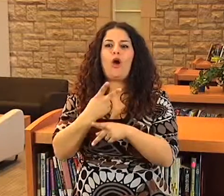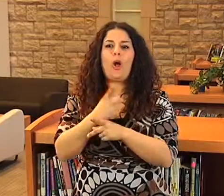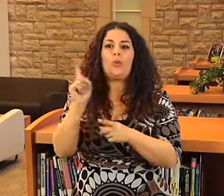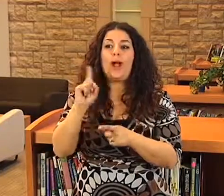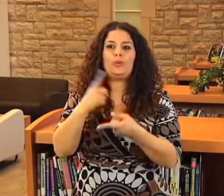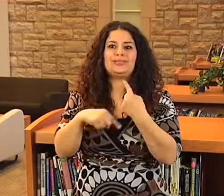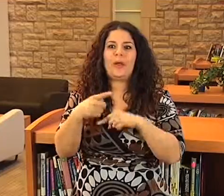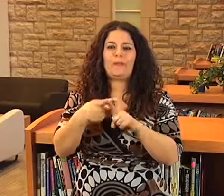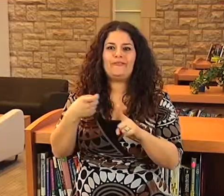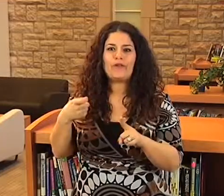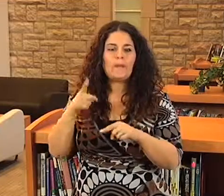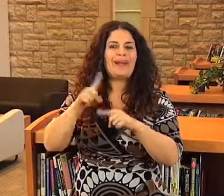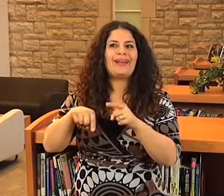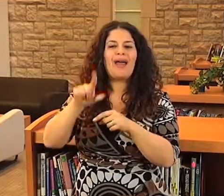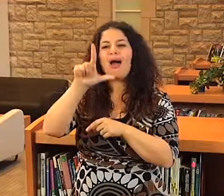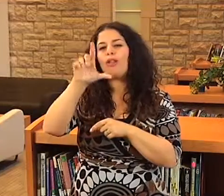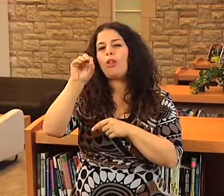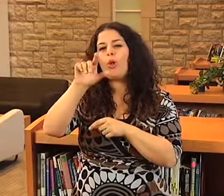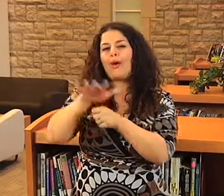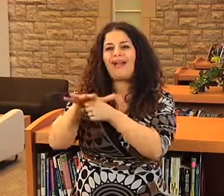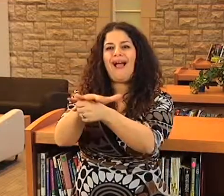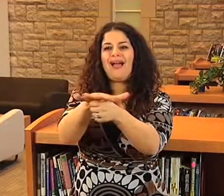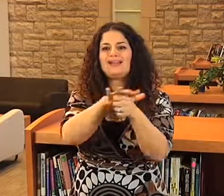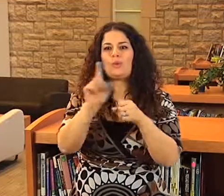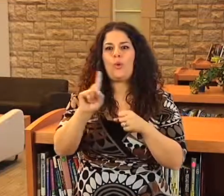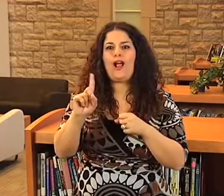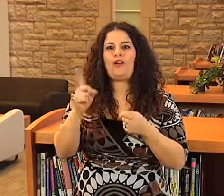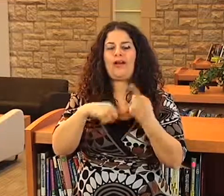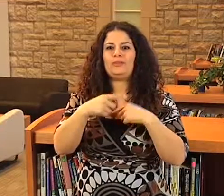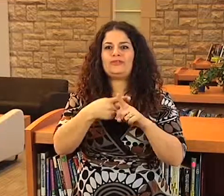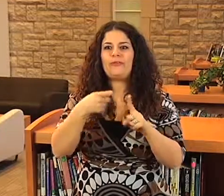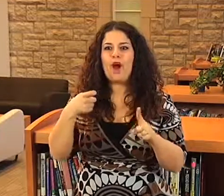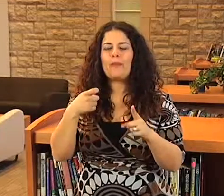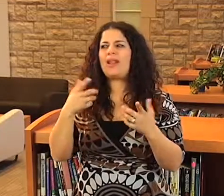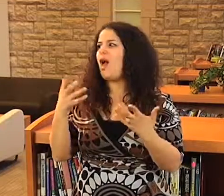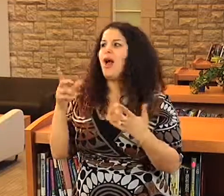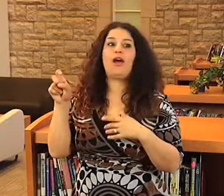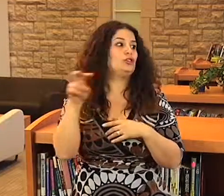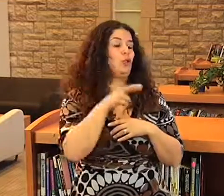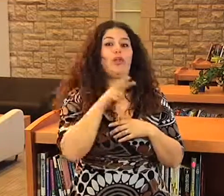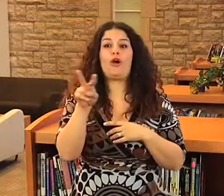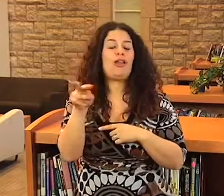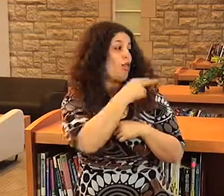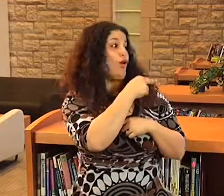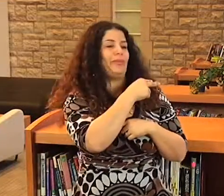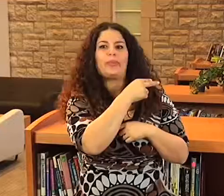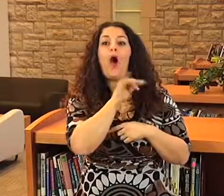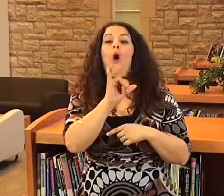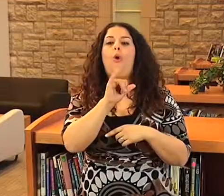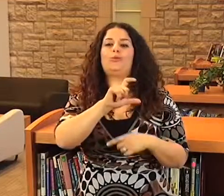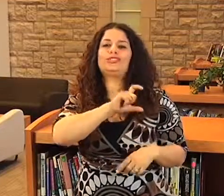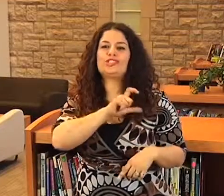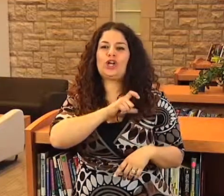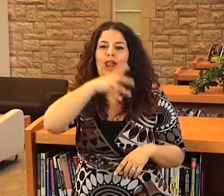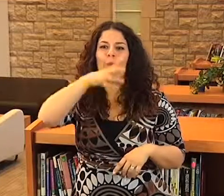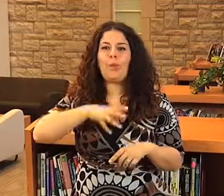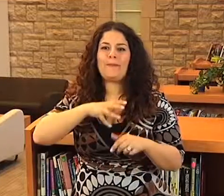walking behind me, and I couldn't understand I couldn't locate where the sound was coming from. So then I could see that there was